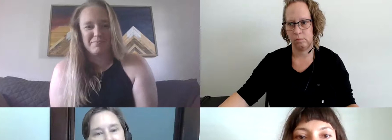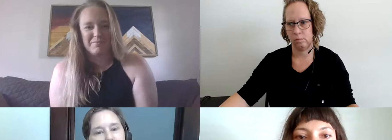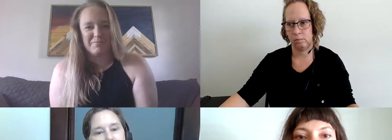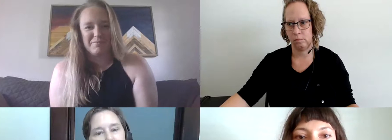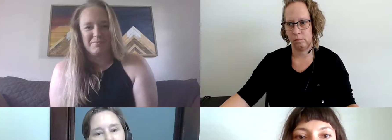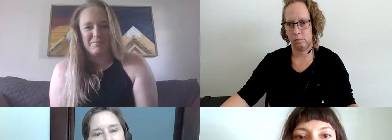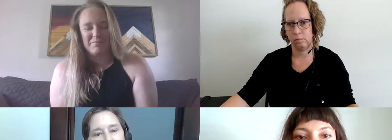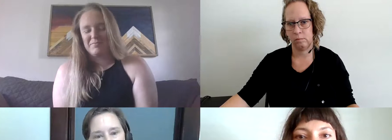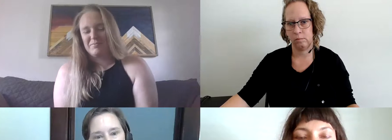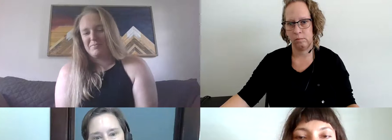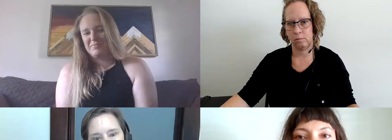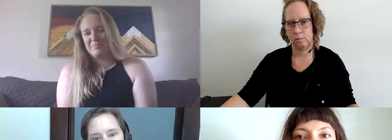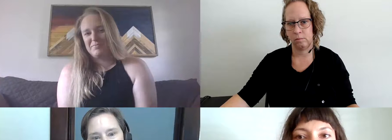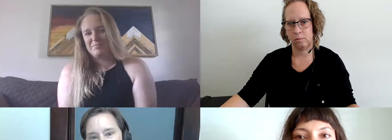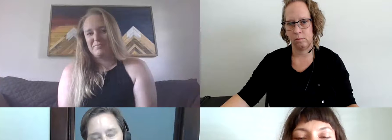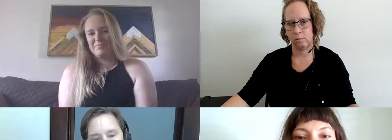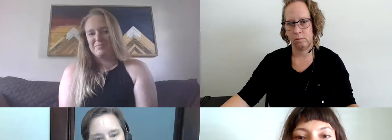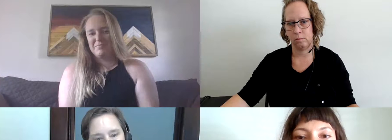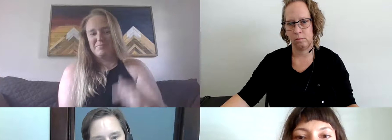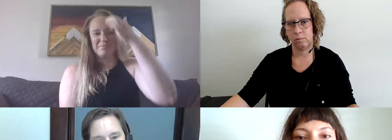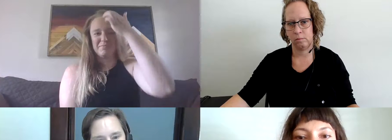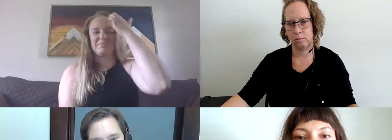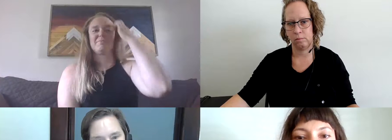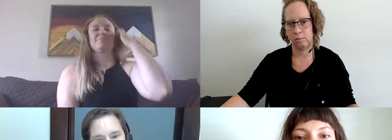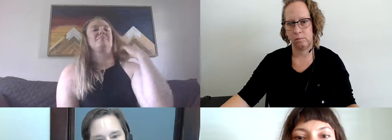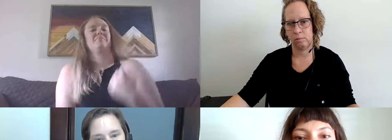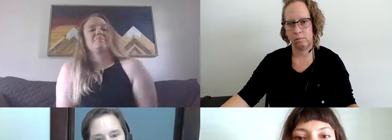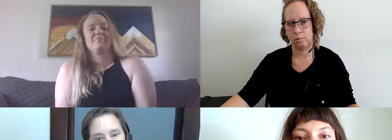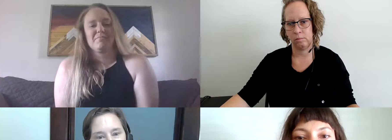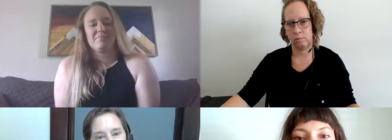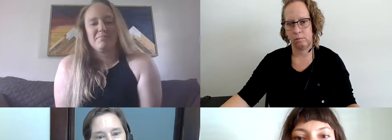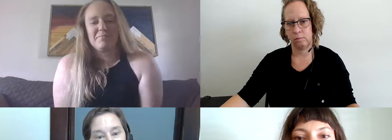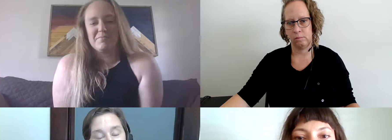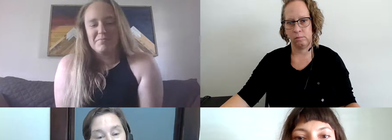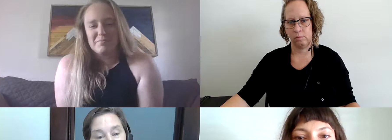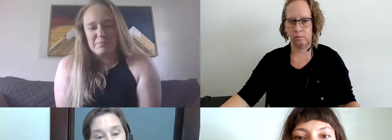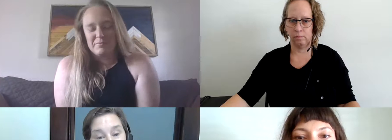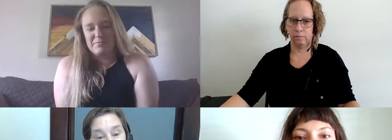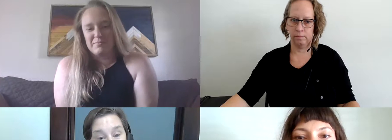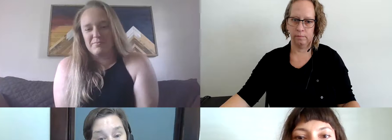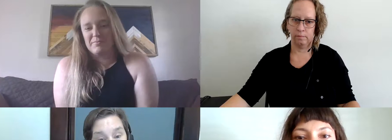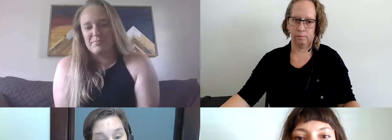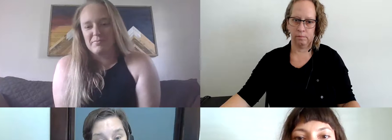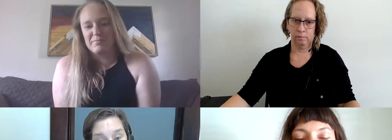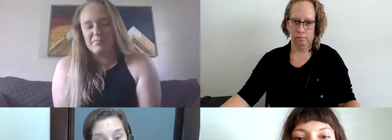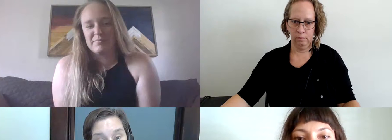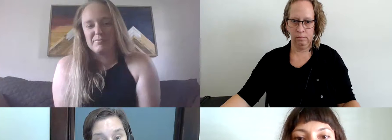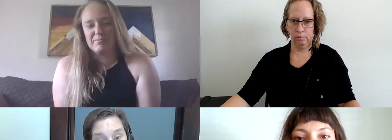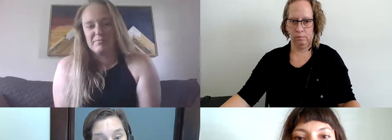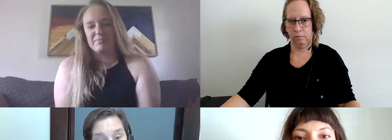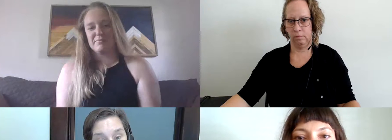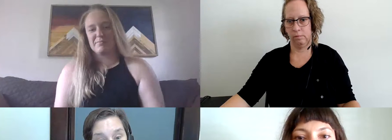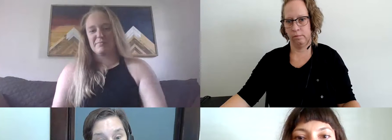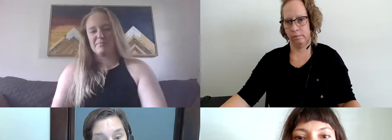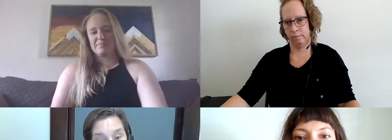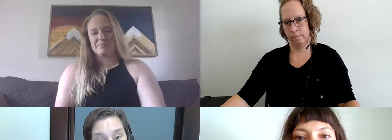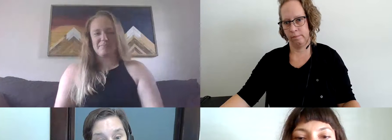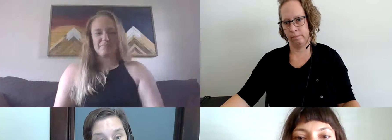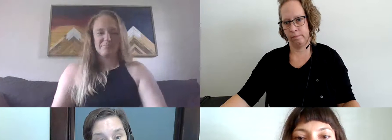Relay has grown and improved over time. For myself,